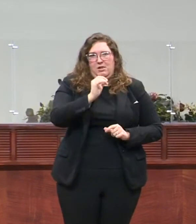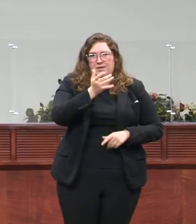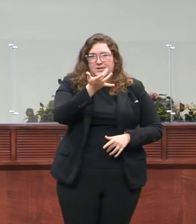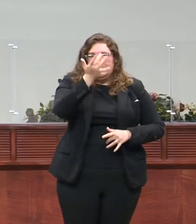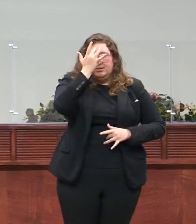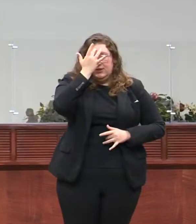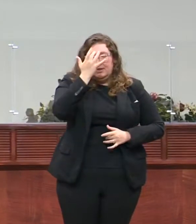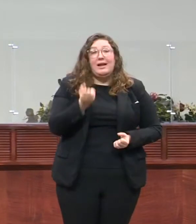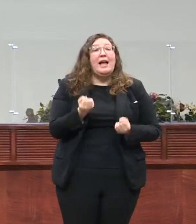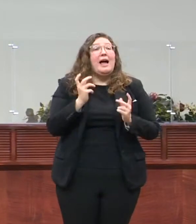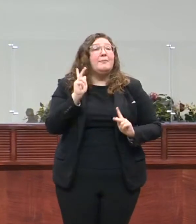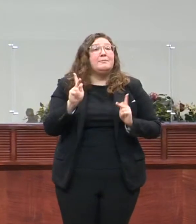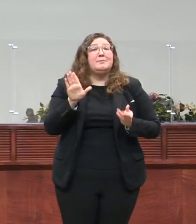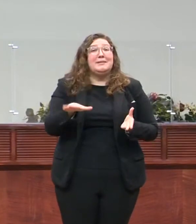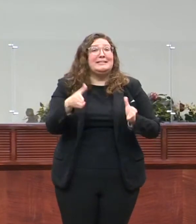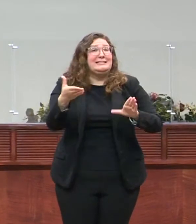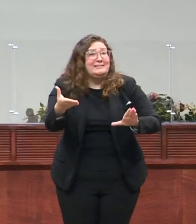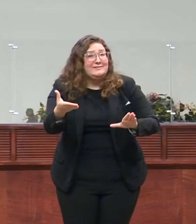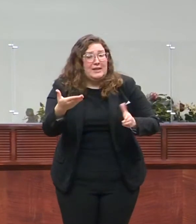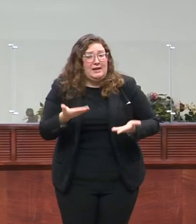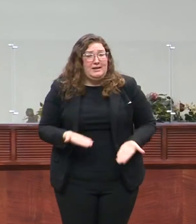number of deaths in Orange County is